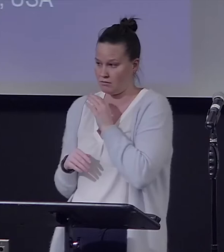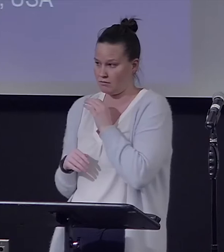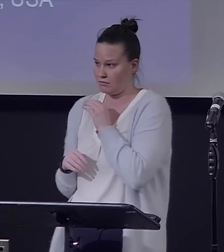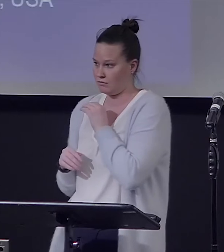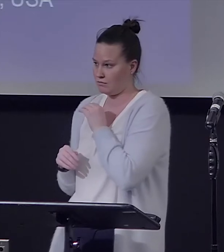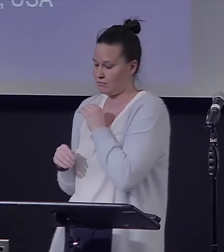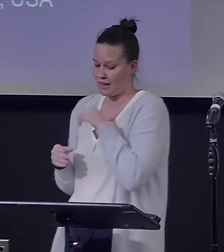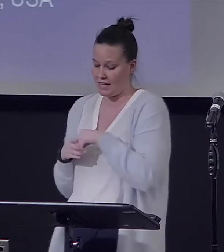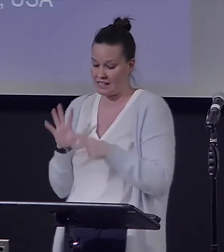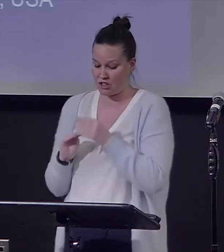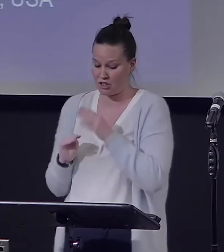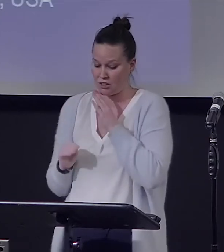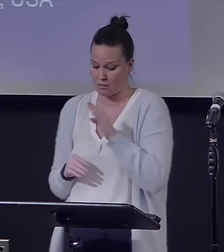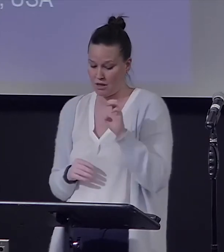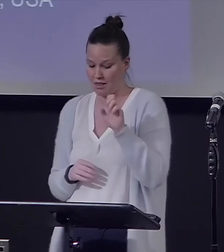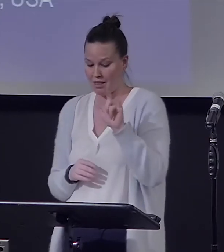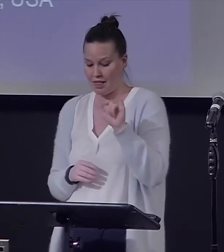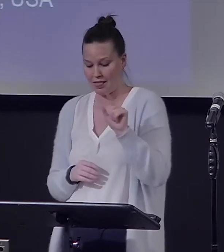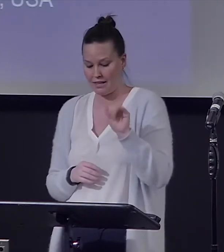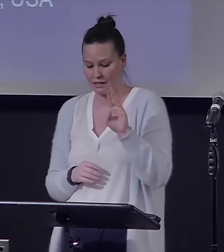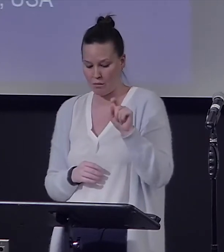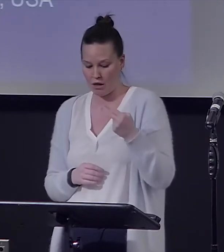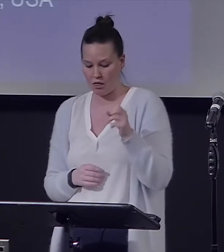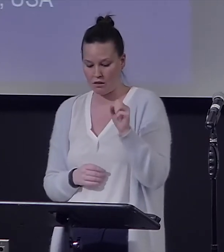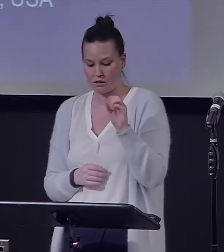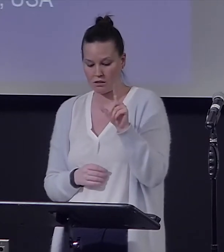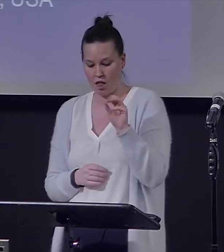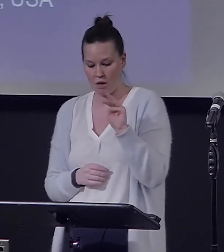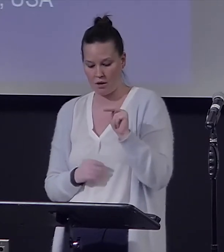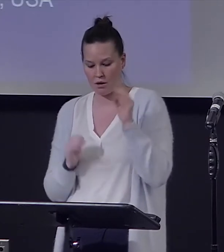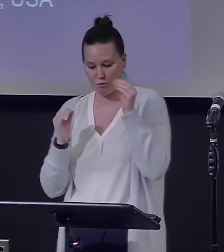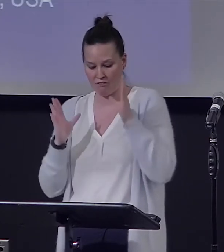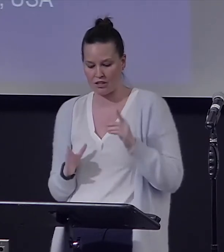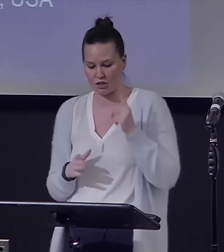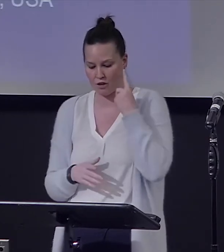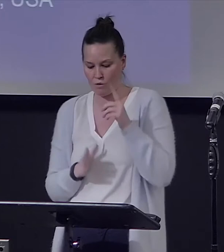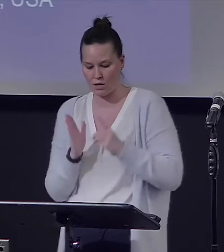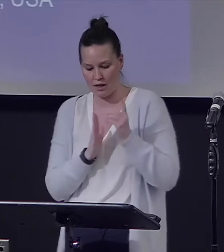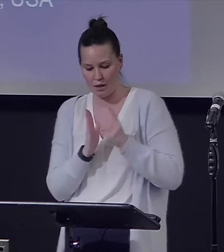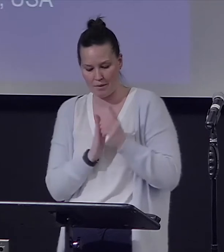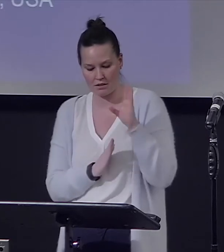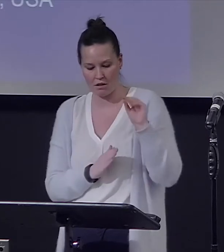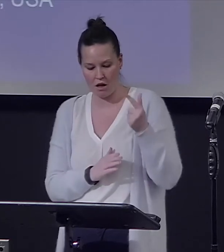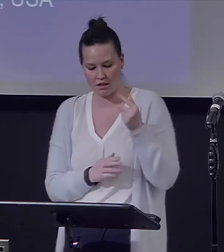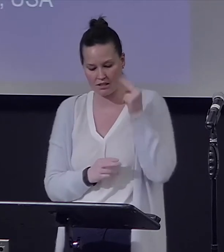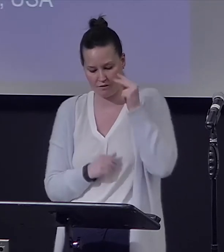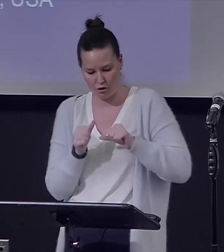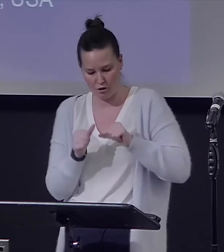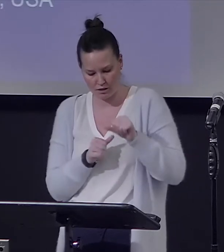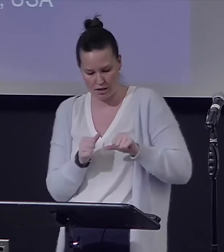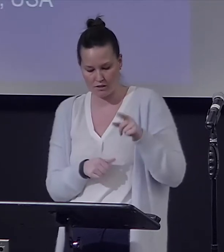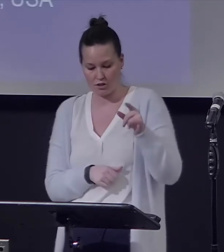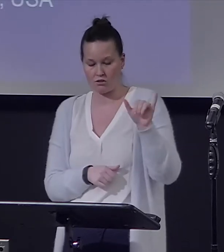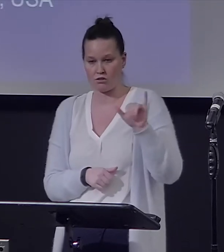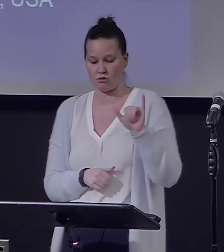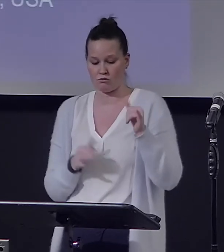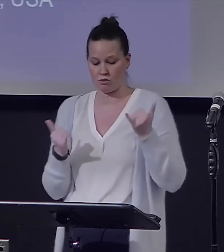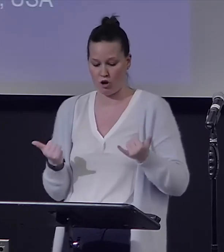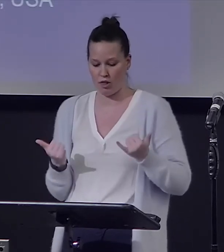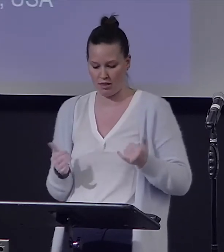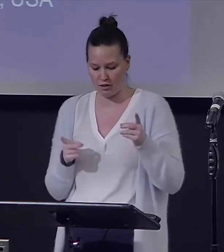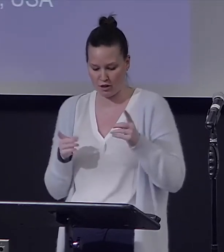in nursing in addition to being the Elizabeth Solomon professor for developmental cognitive neuroscience